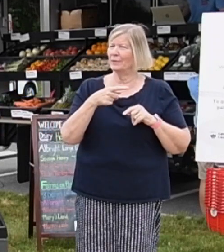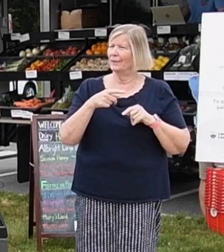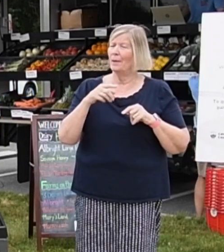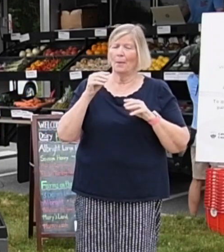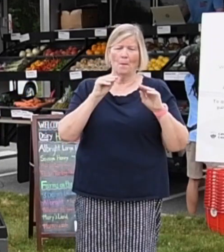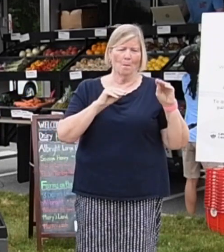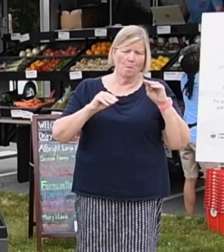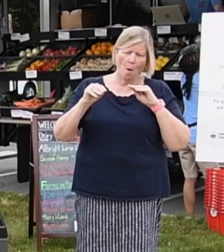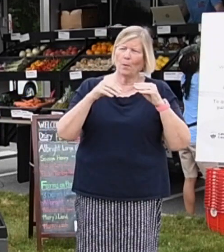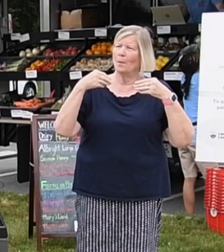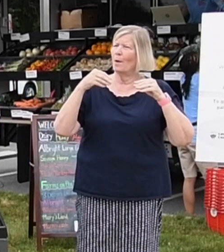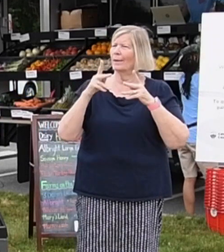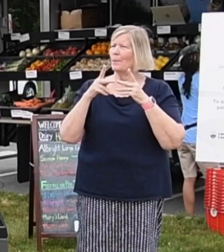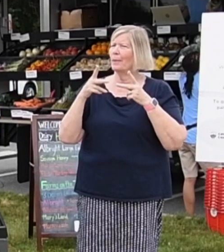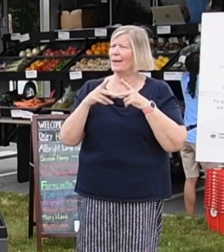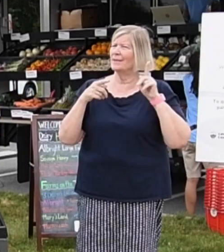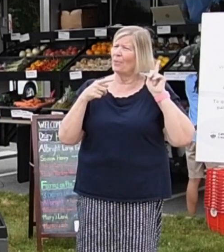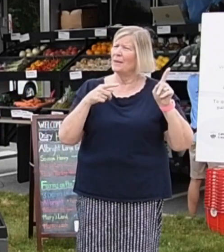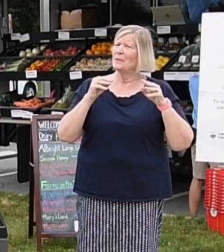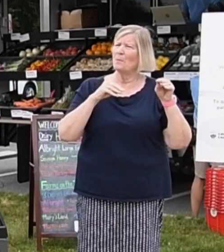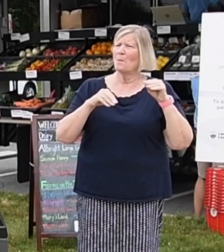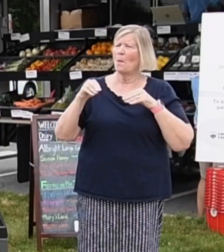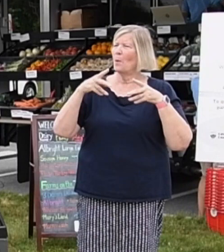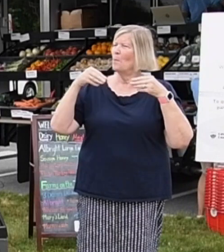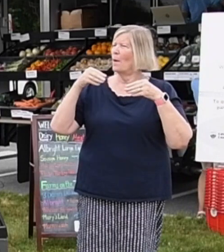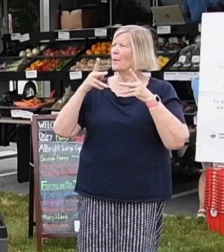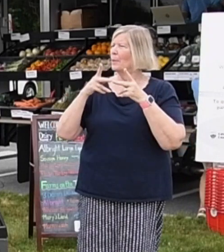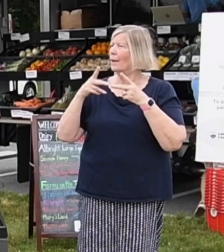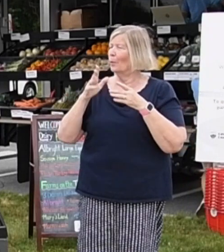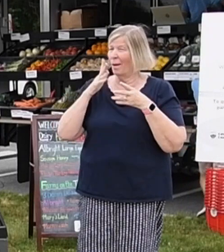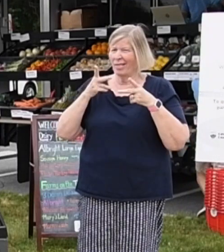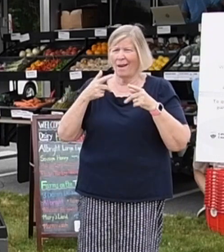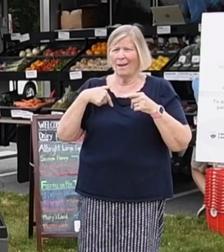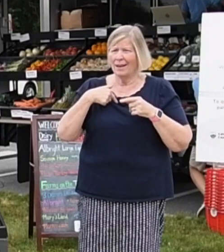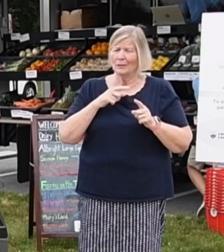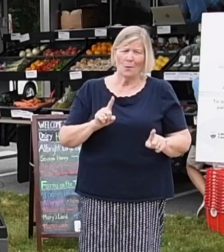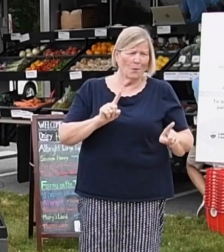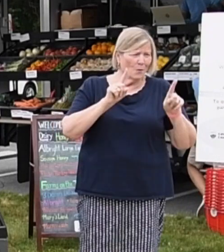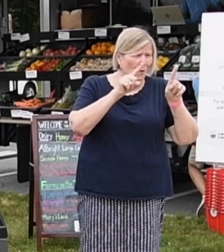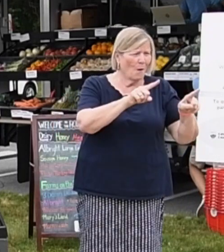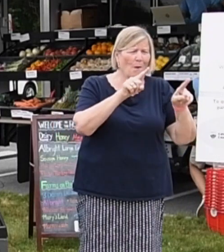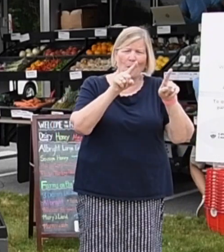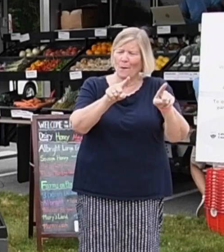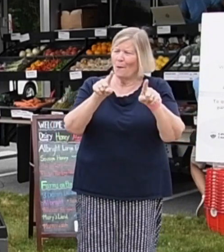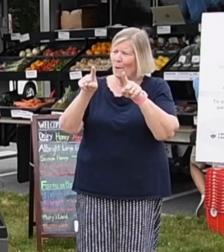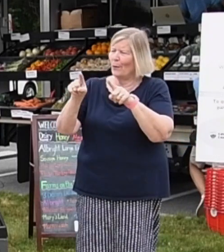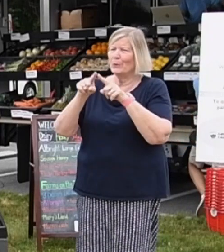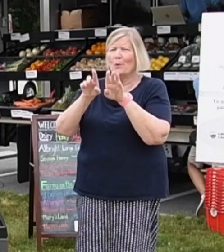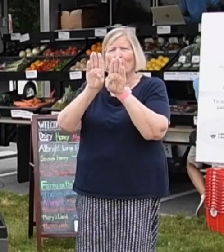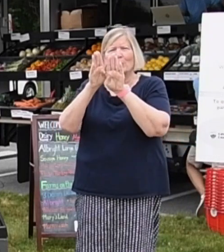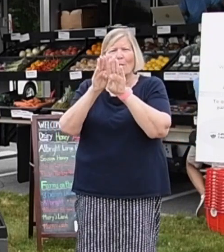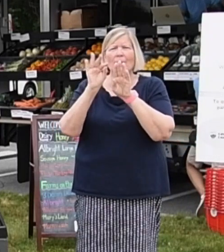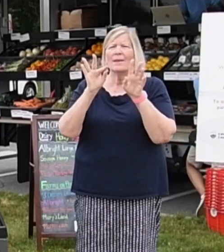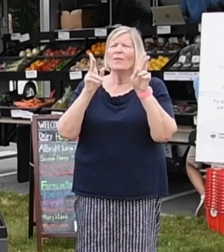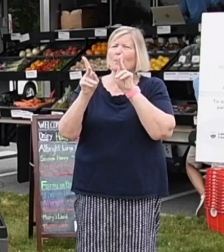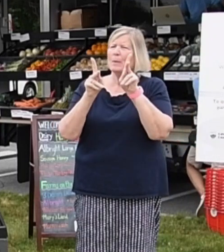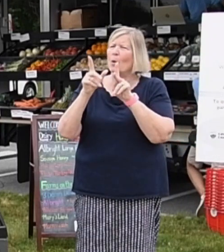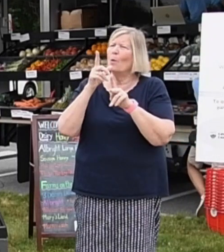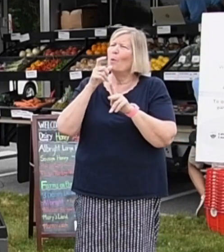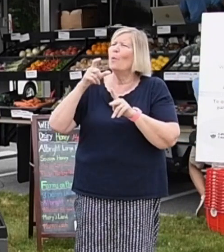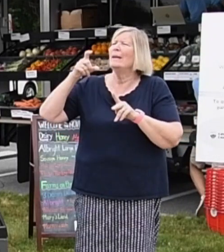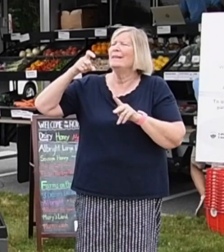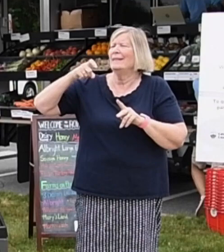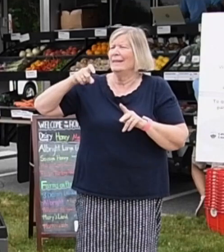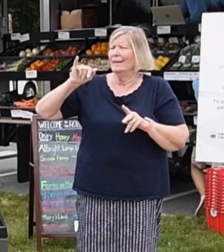Mobile Marketplace. This mobile marketplace will allow us to come directly to the doorsteps of communities with the greatest need and